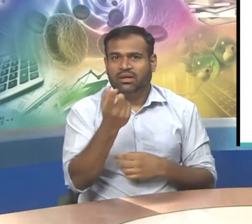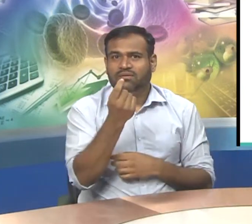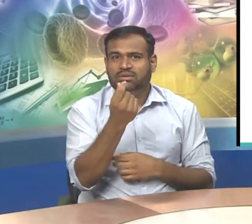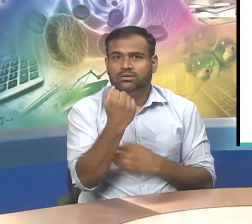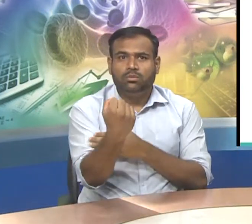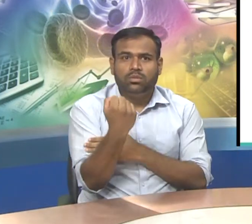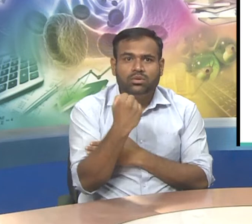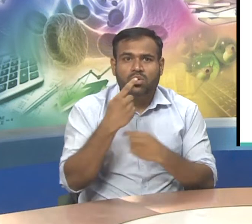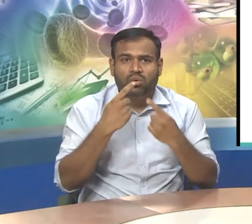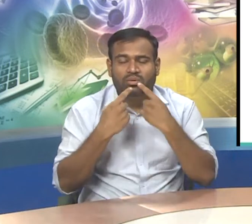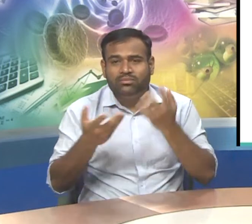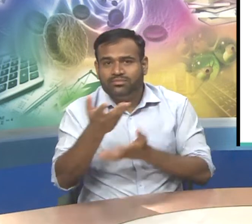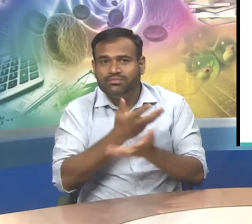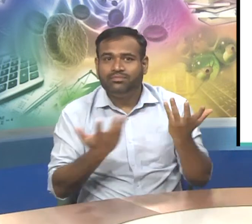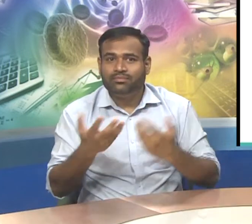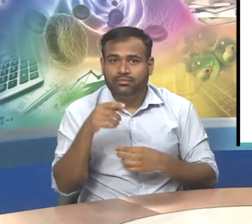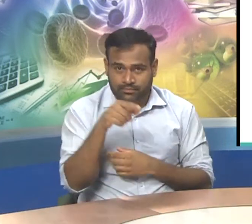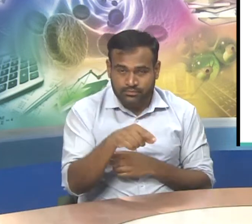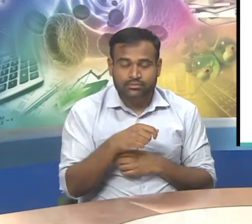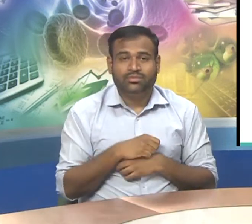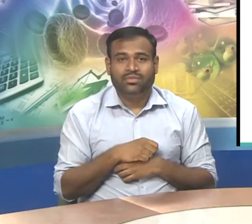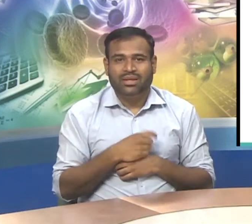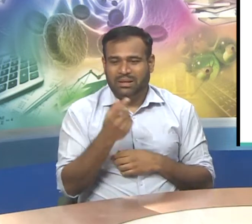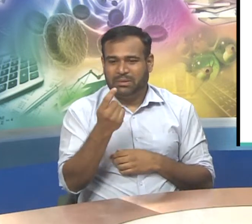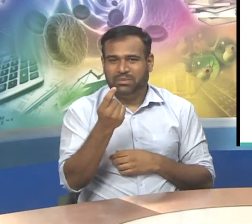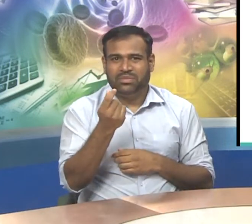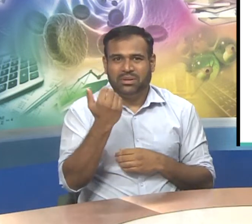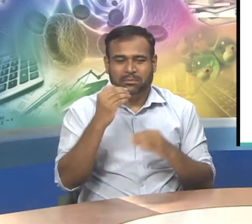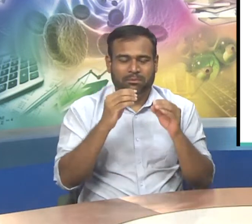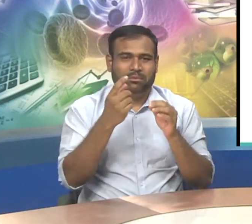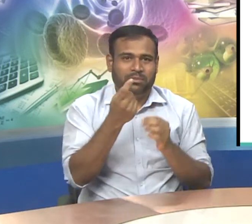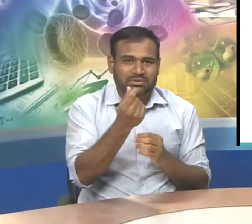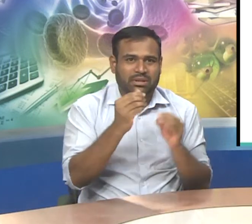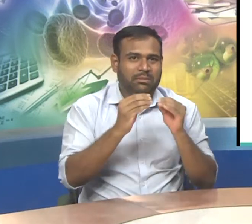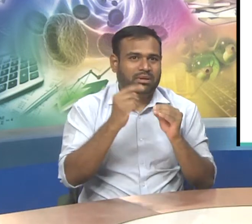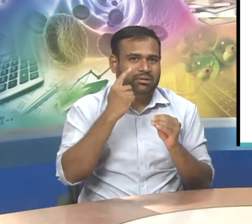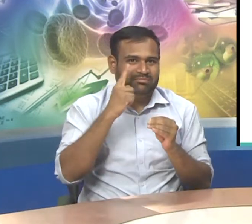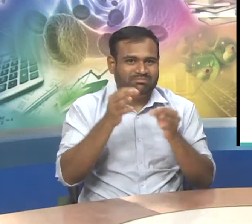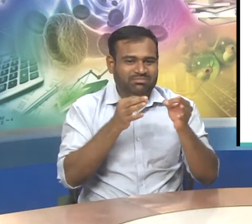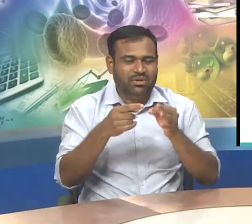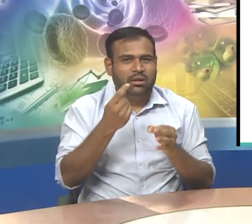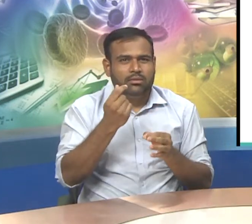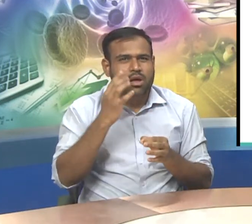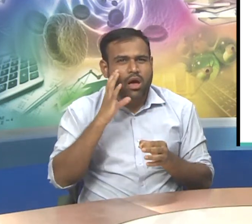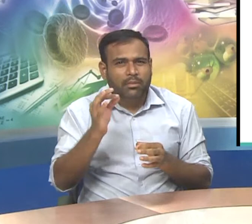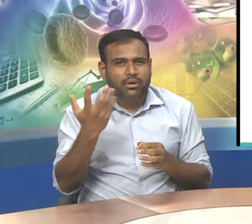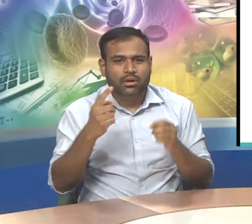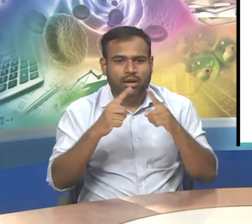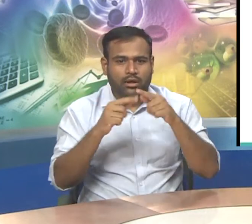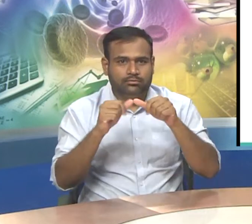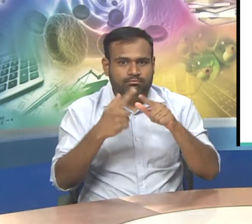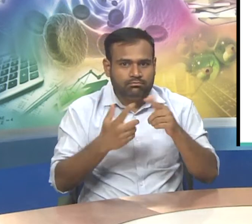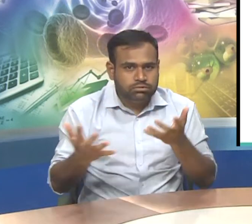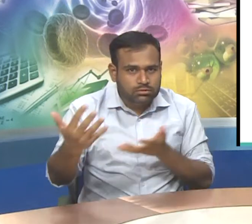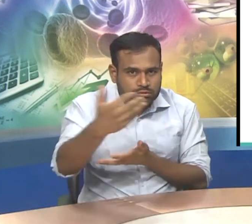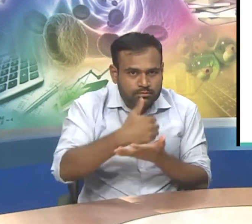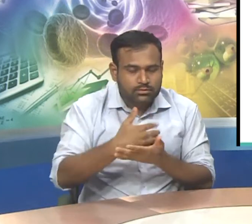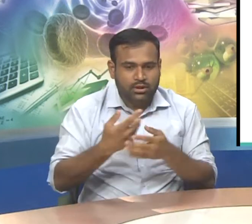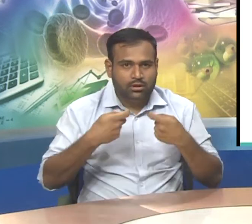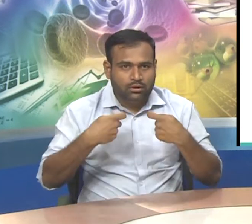Let us now understand this third power, which is financial power. No